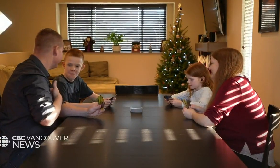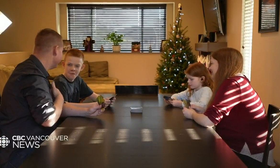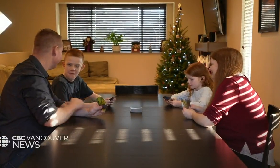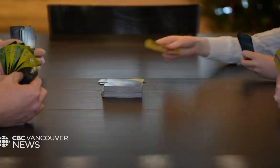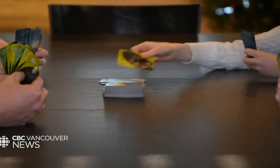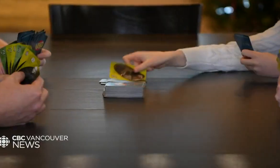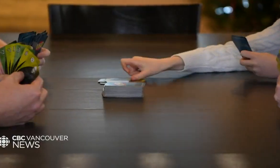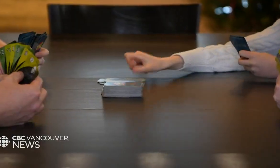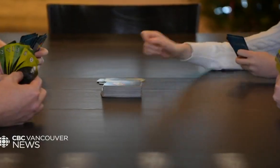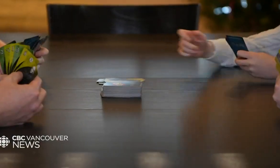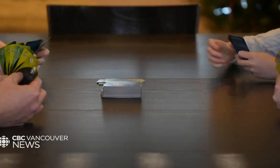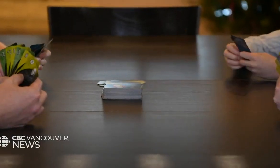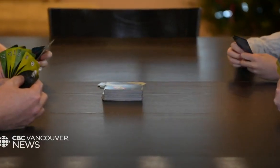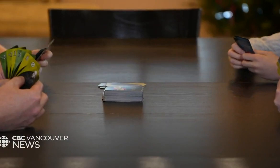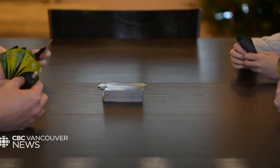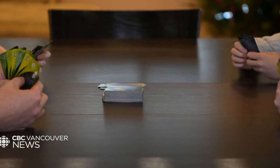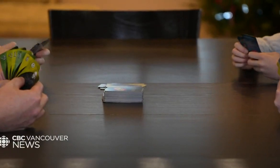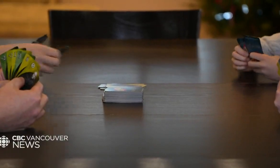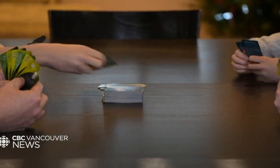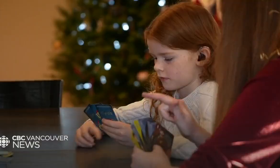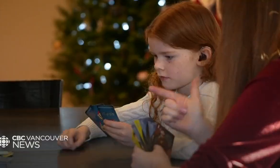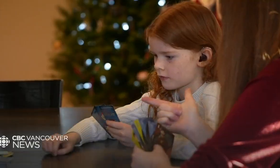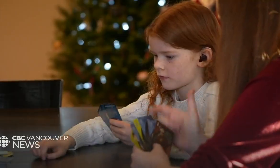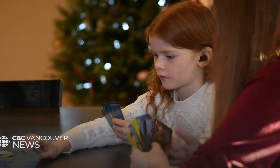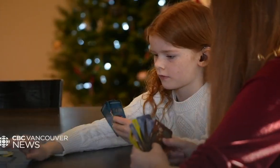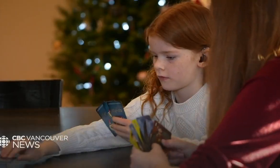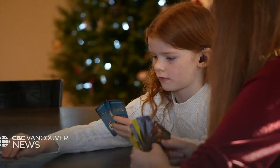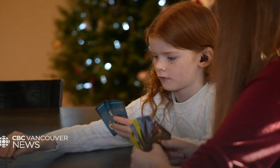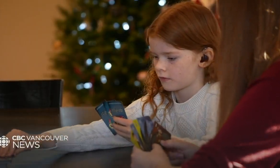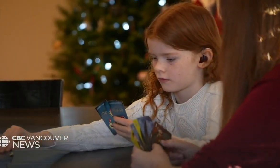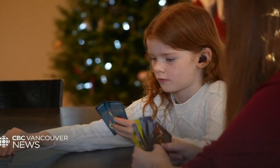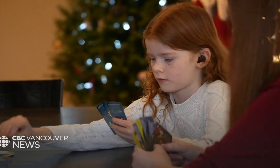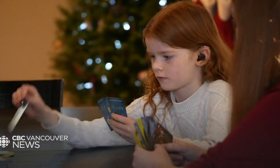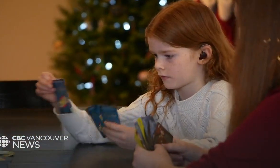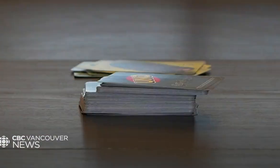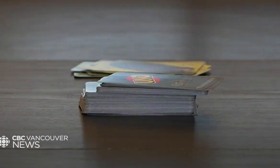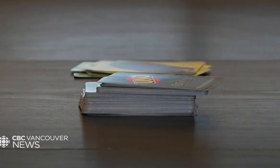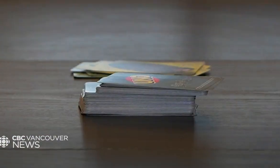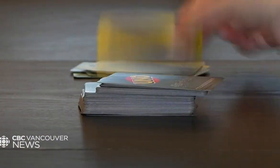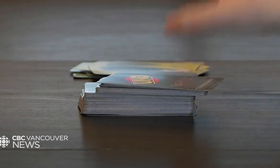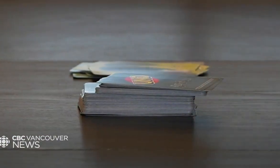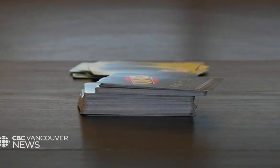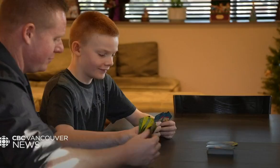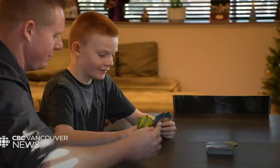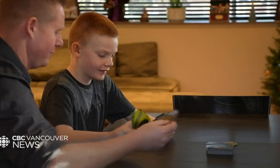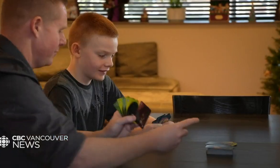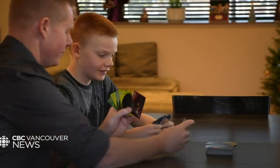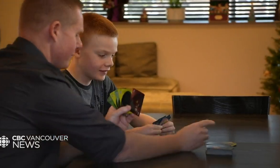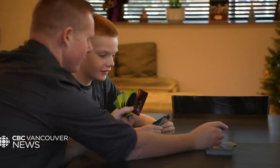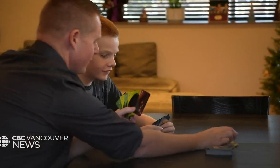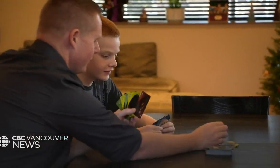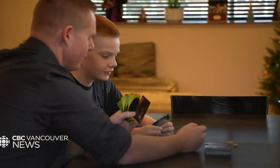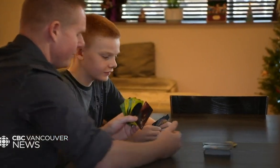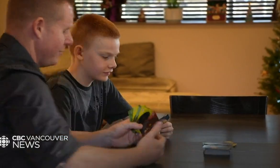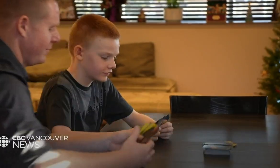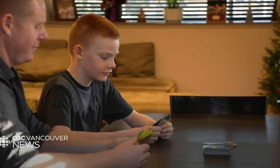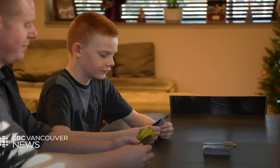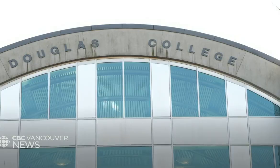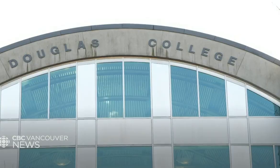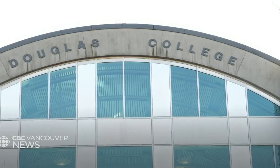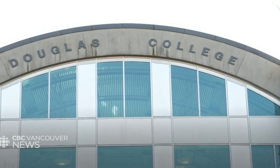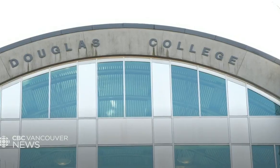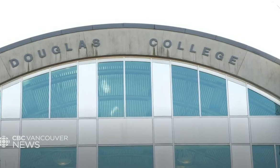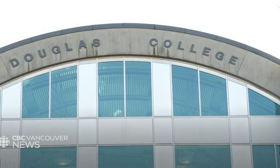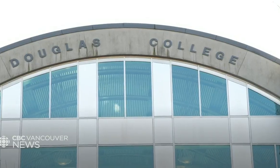say it can be a struggle to find ASL interpreters especially on short notice and there are signs the search is about to get even